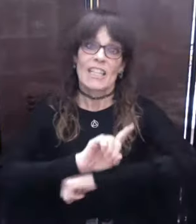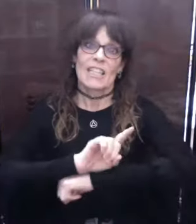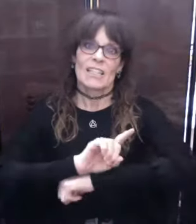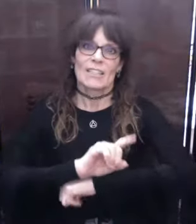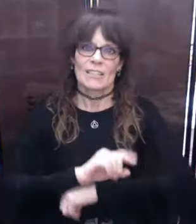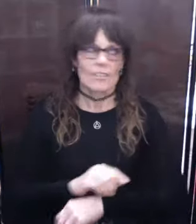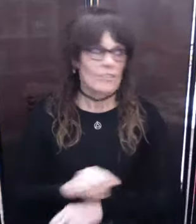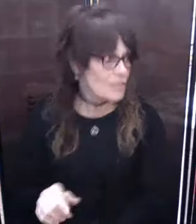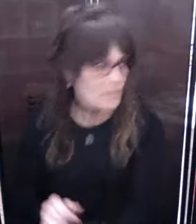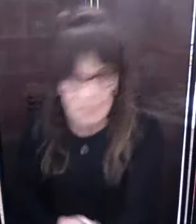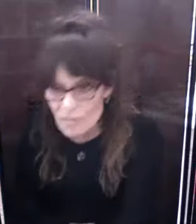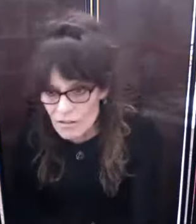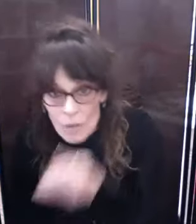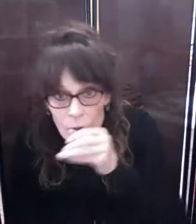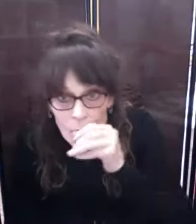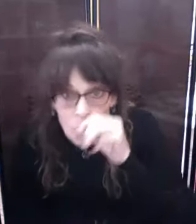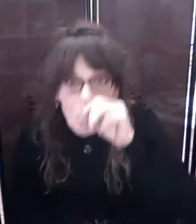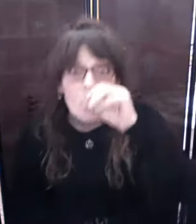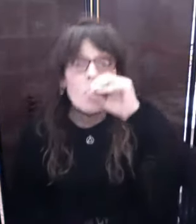hit, and I took another hit.